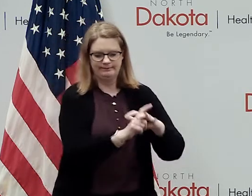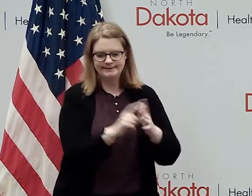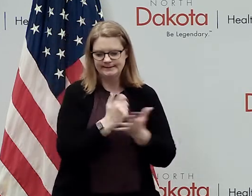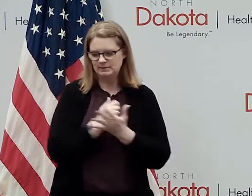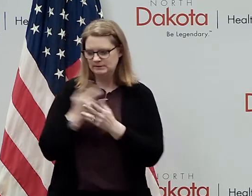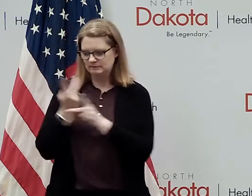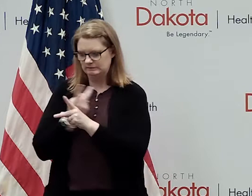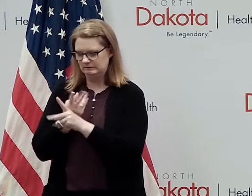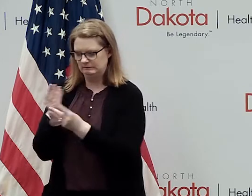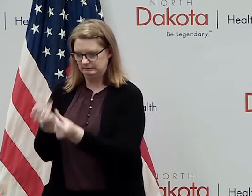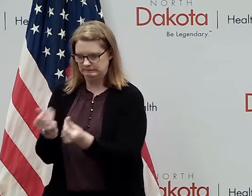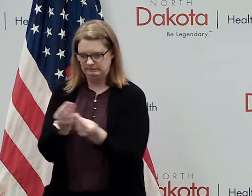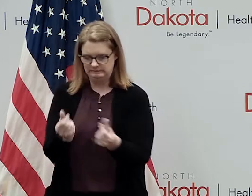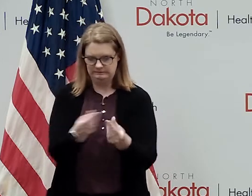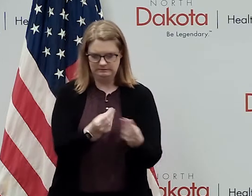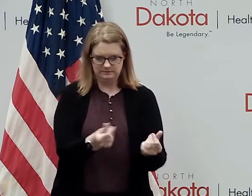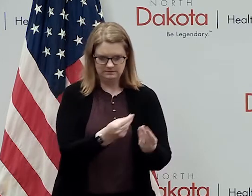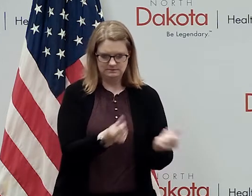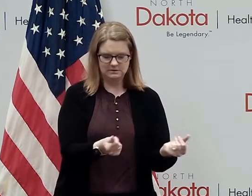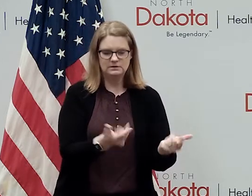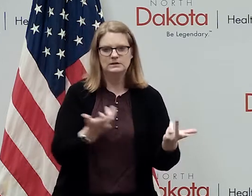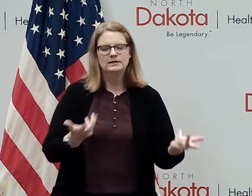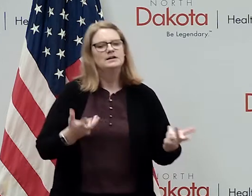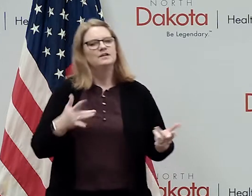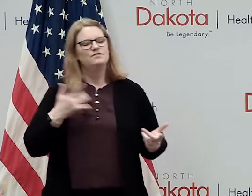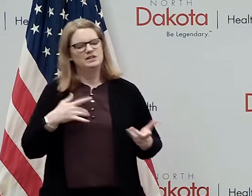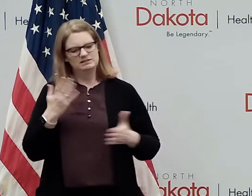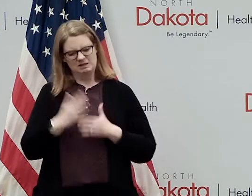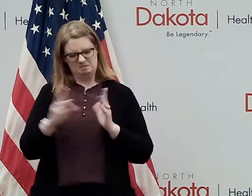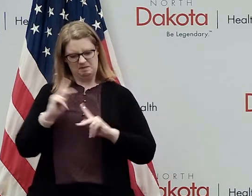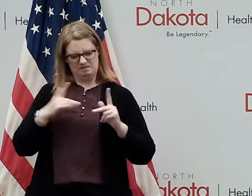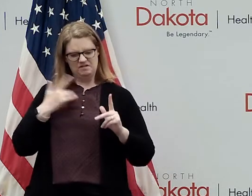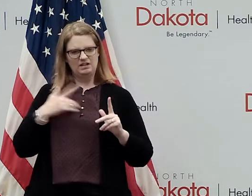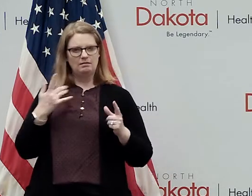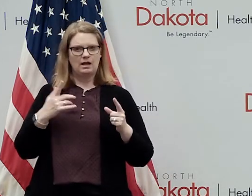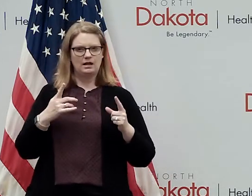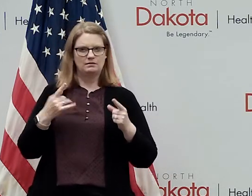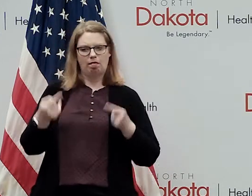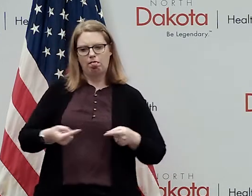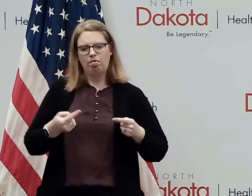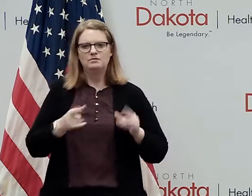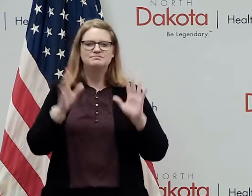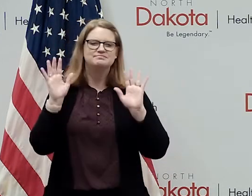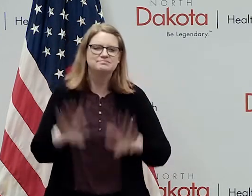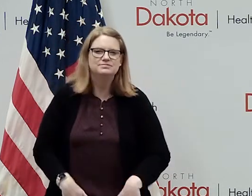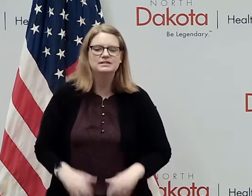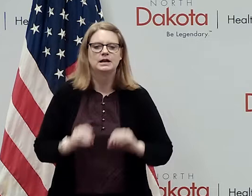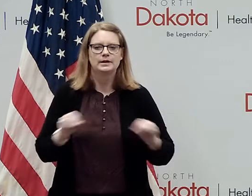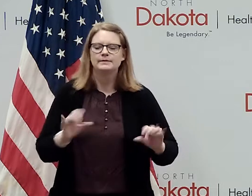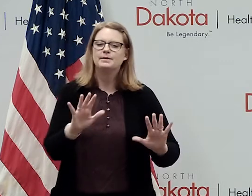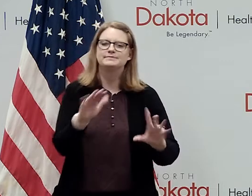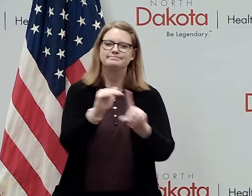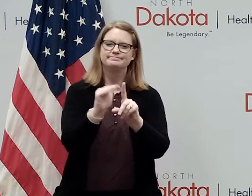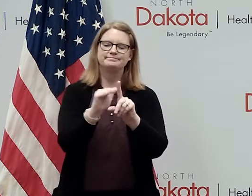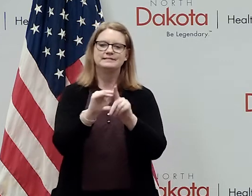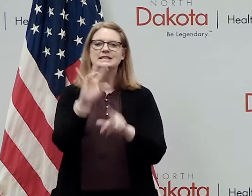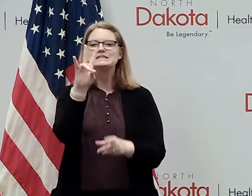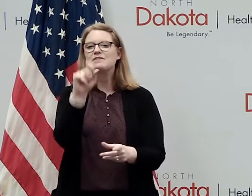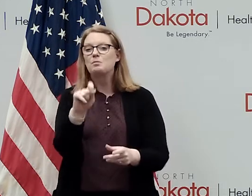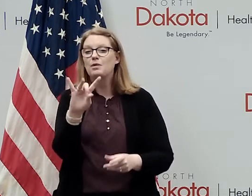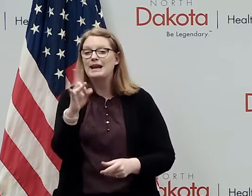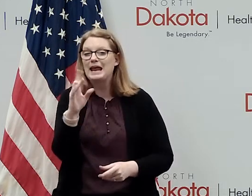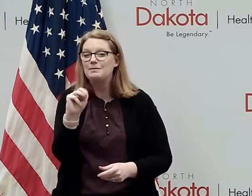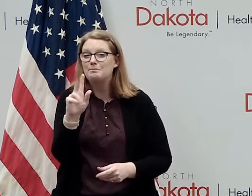that there isn't much of a challenge here, I just want to, again, some reminders. There have been 7.8